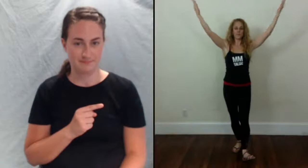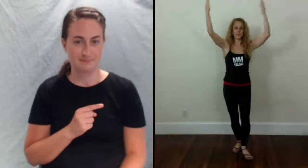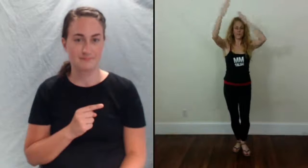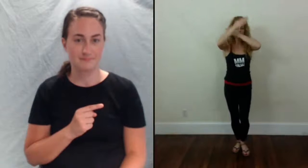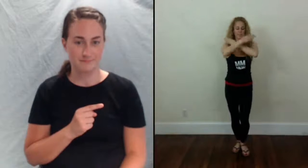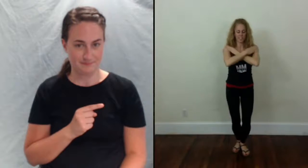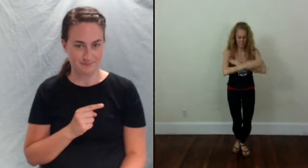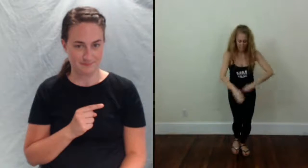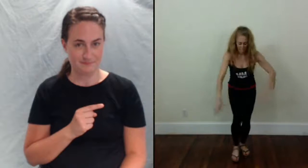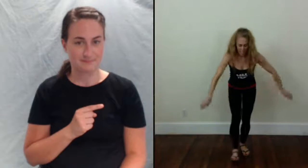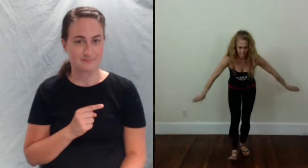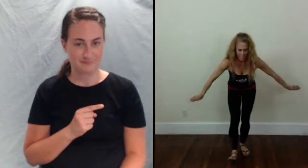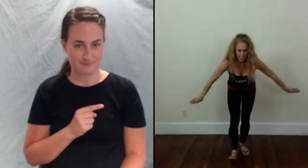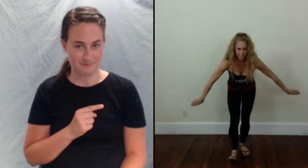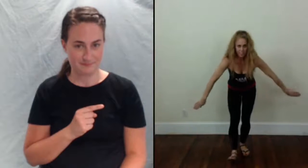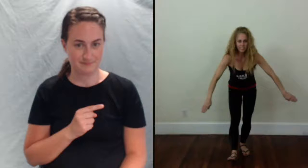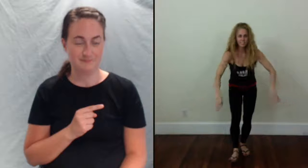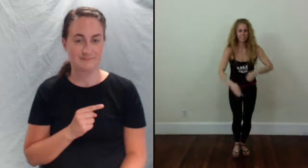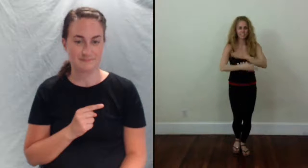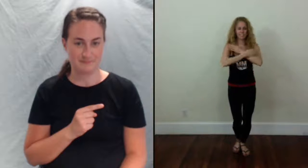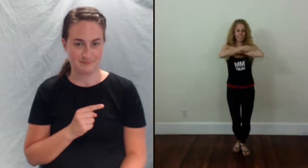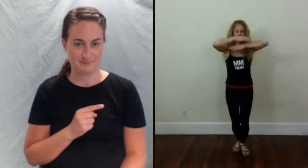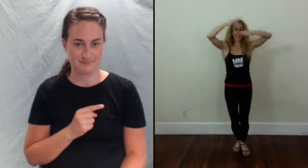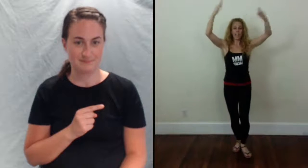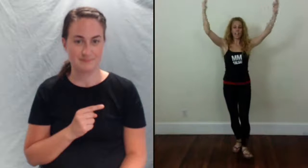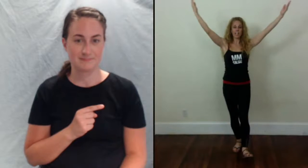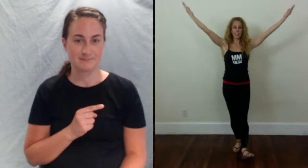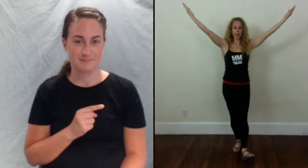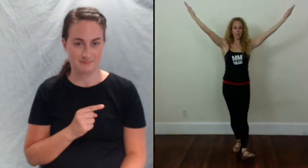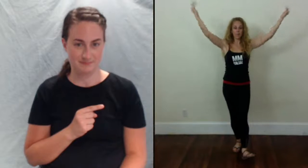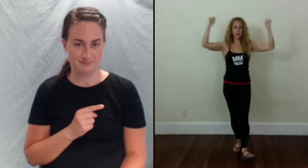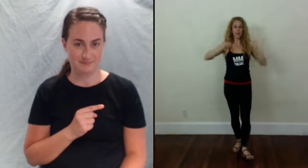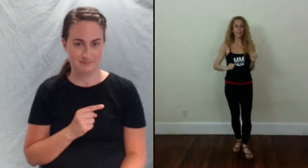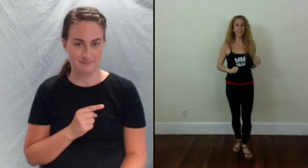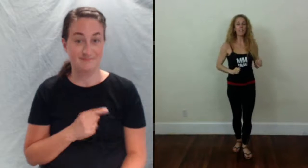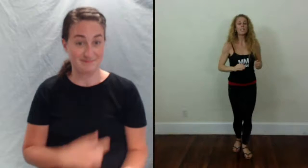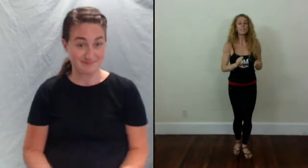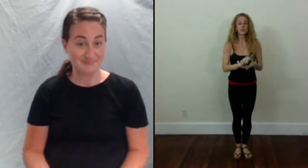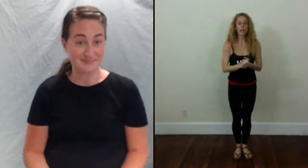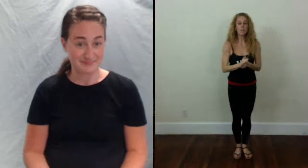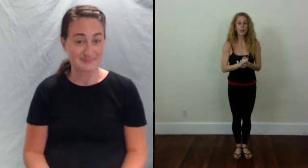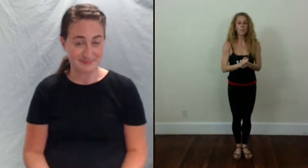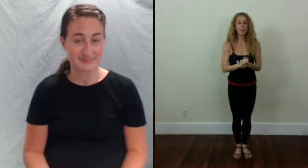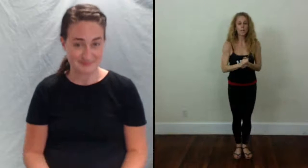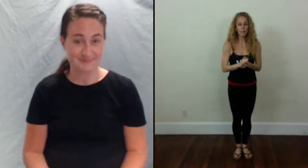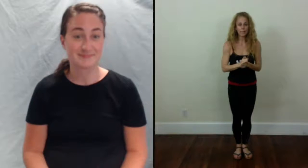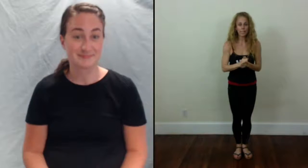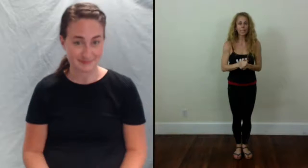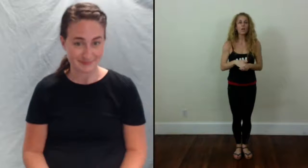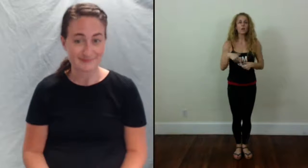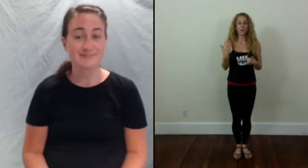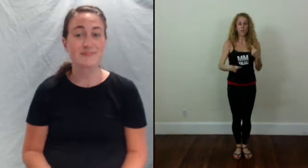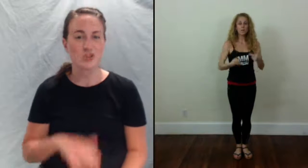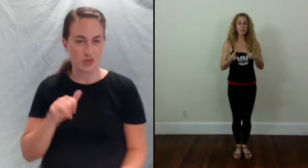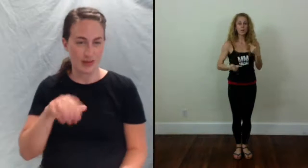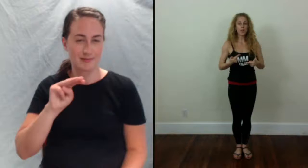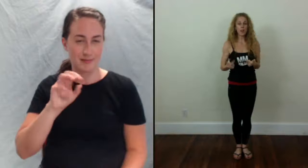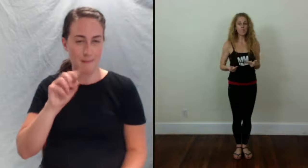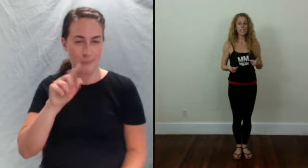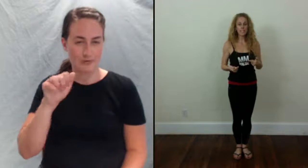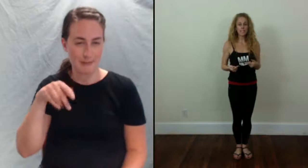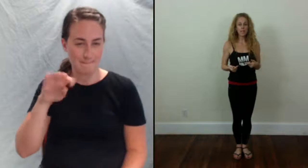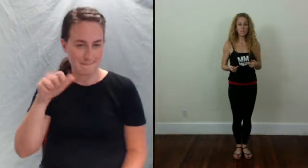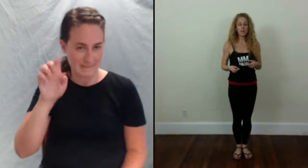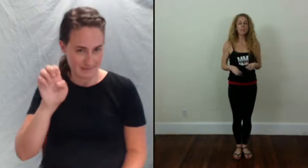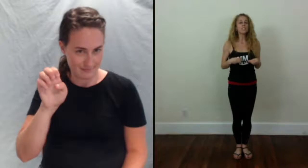up, and down, and up. Okay, so we have our Mozambique. We're gonna put it in with